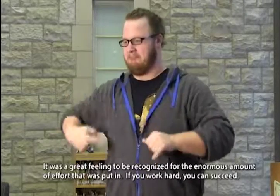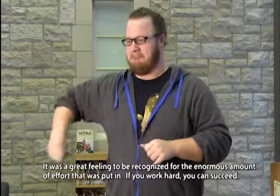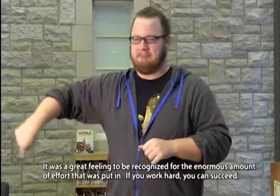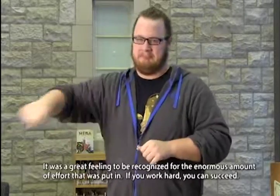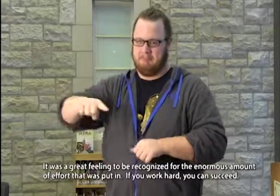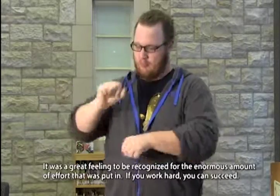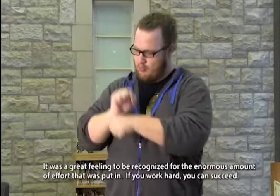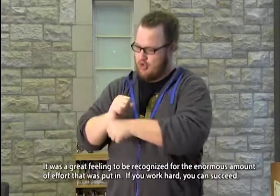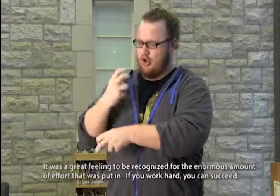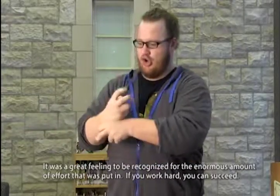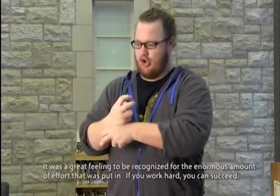succeed.